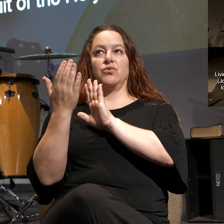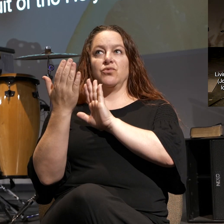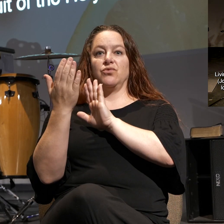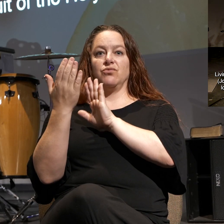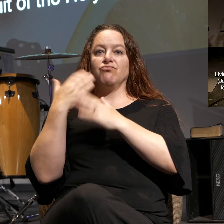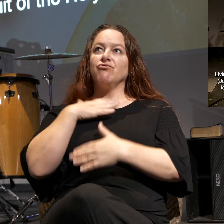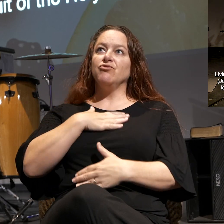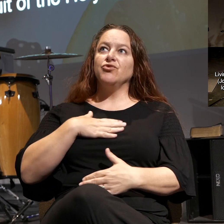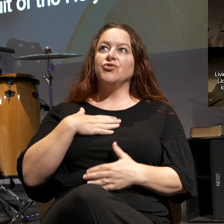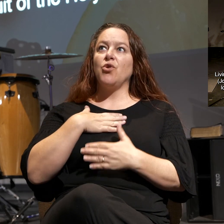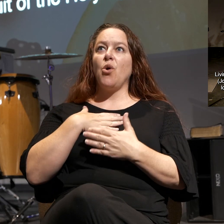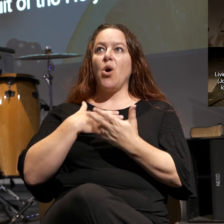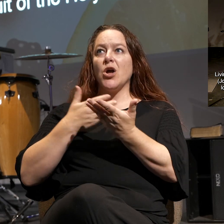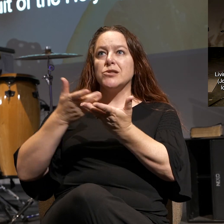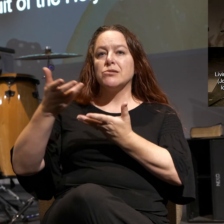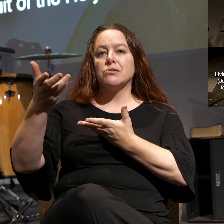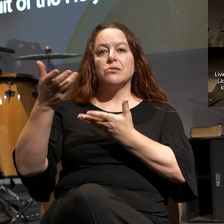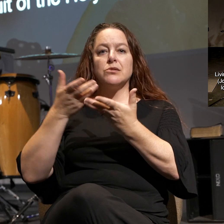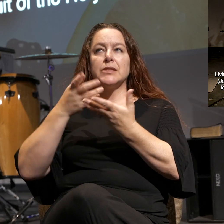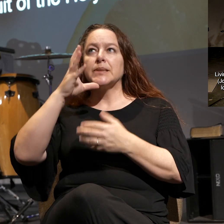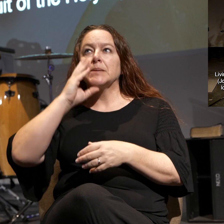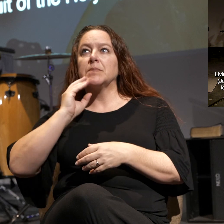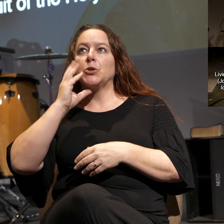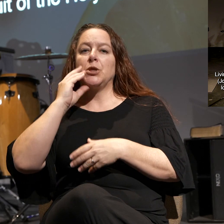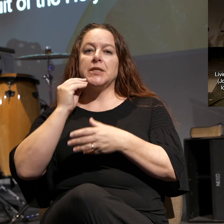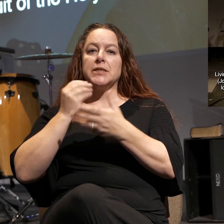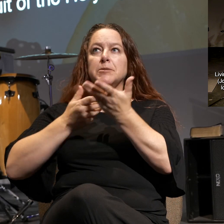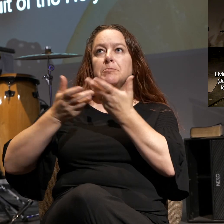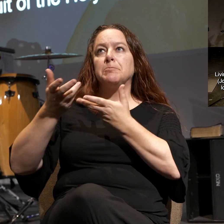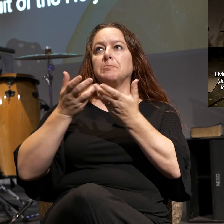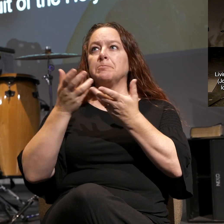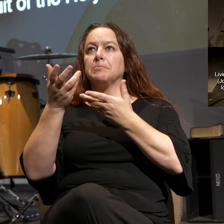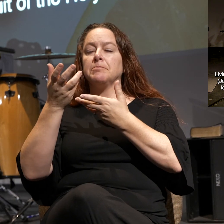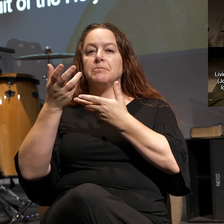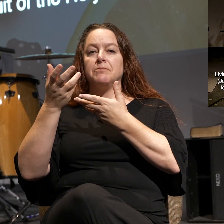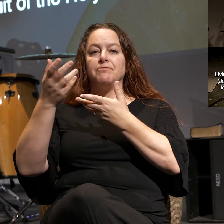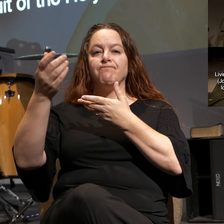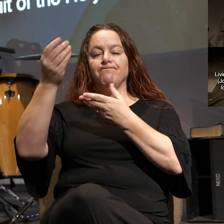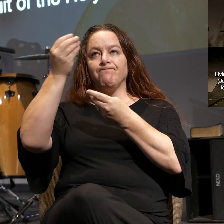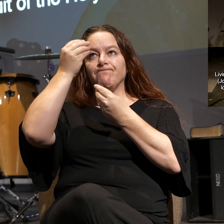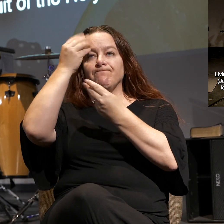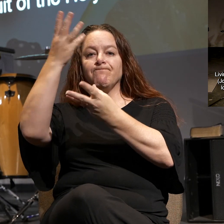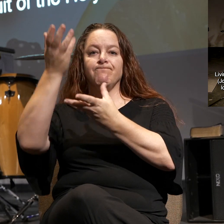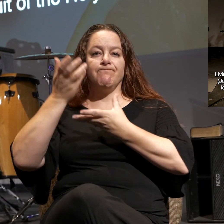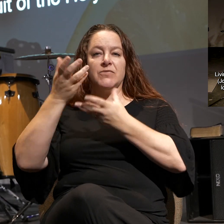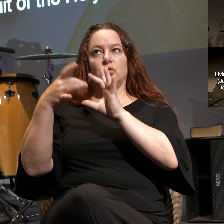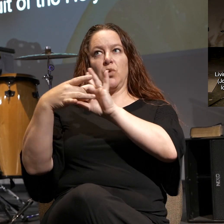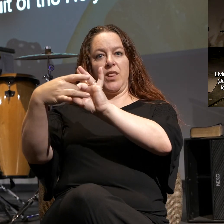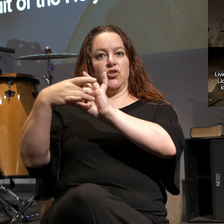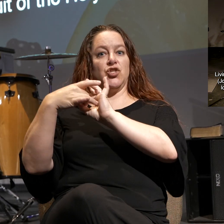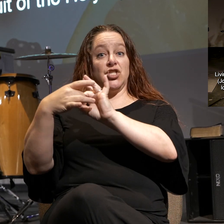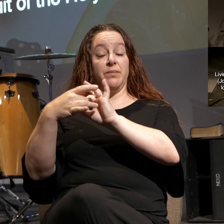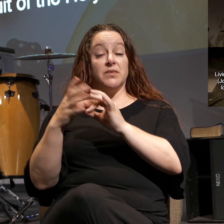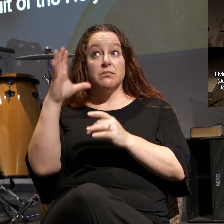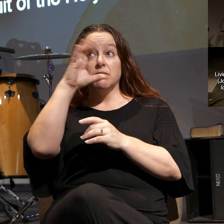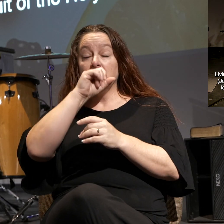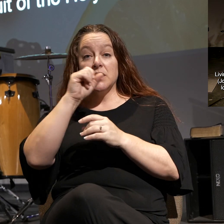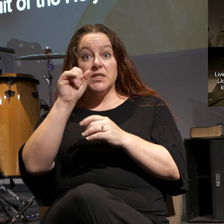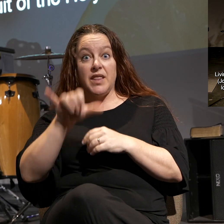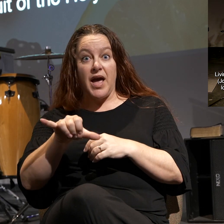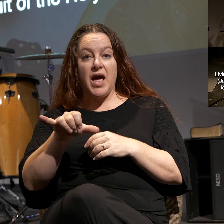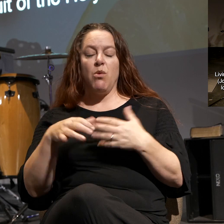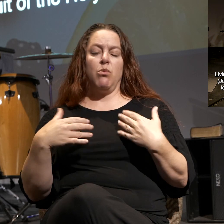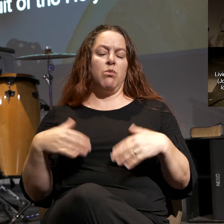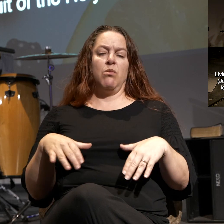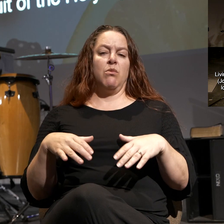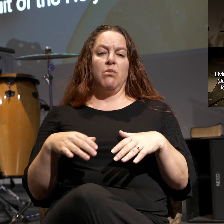you enjoy, you experience, you walk with, you interact with. It's a relationship with God. If you miss out on that, you're missing out on the